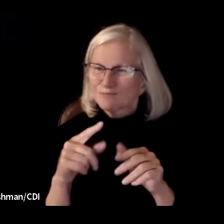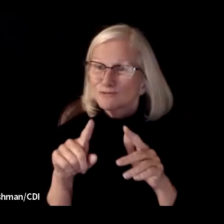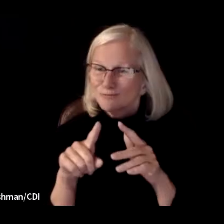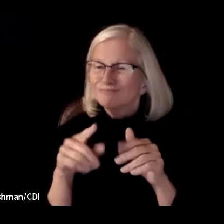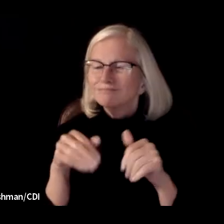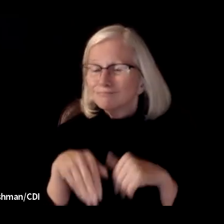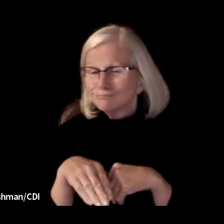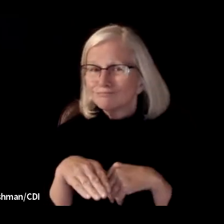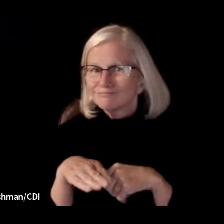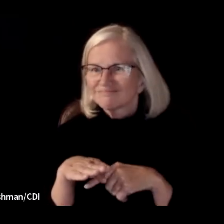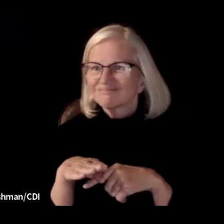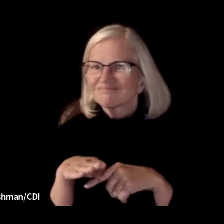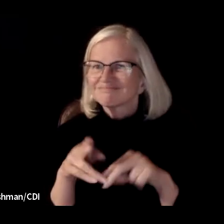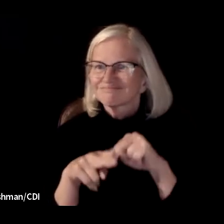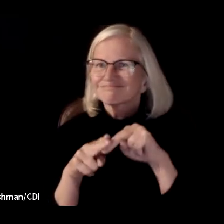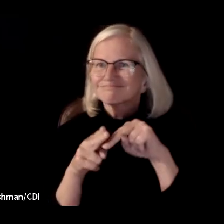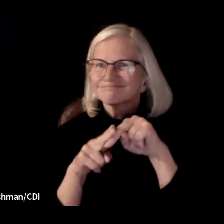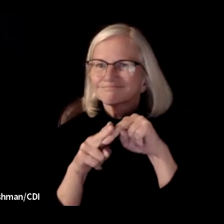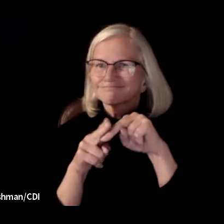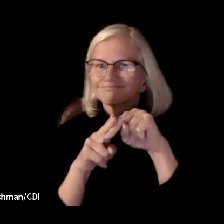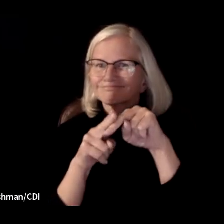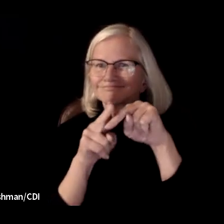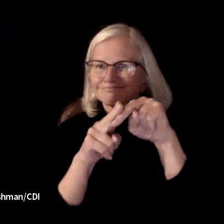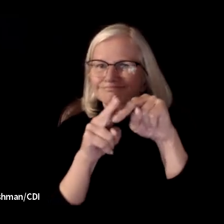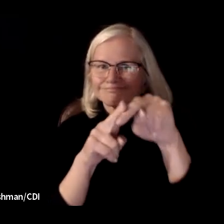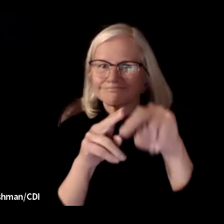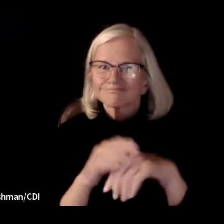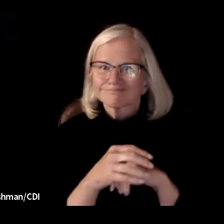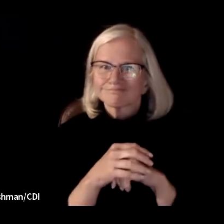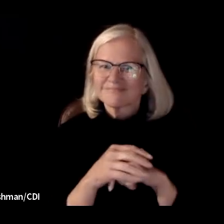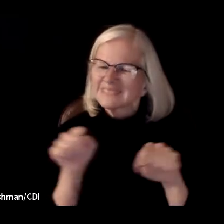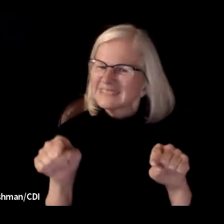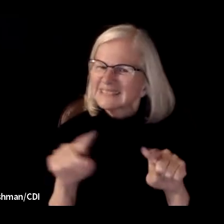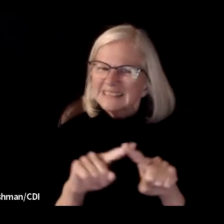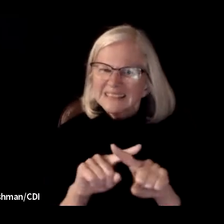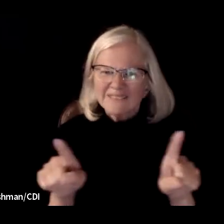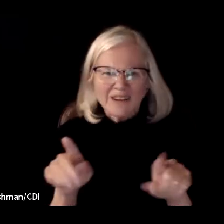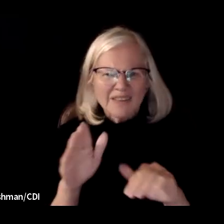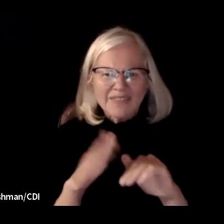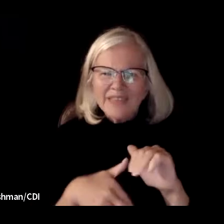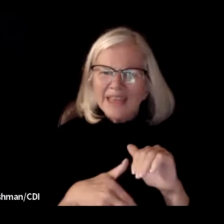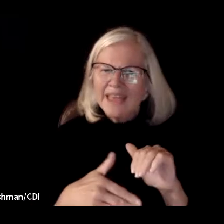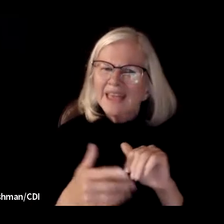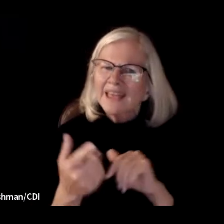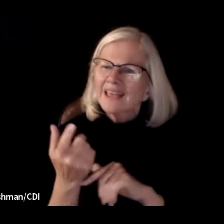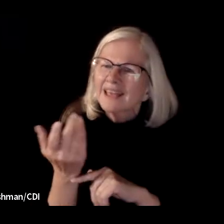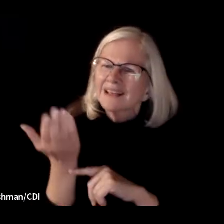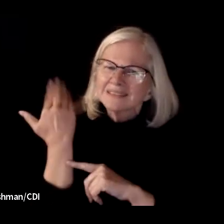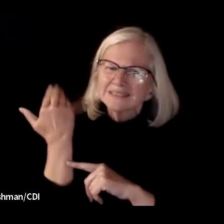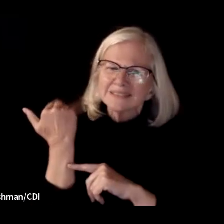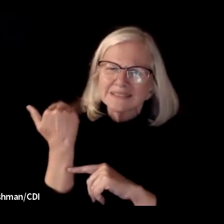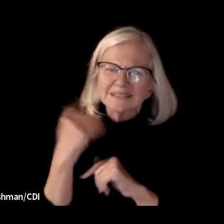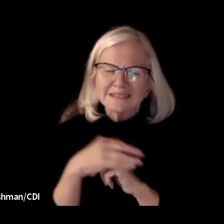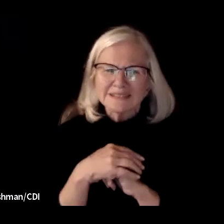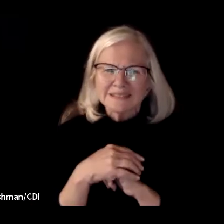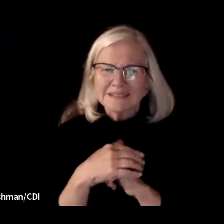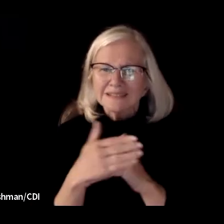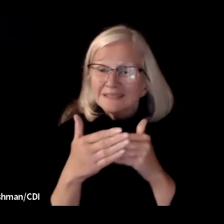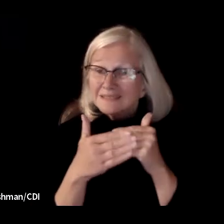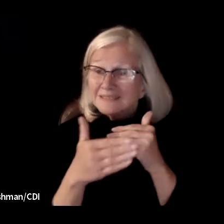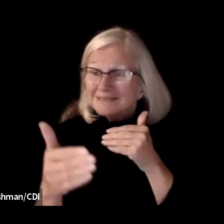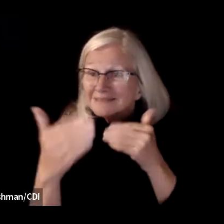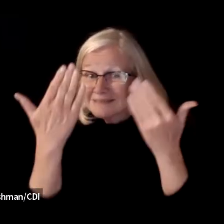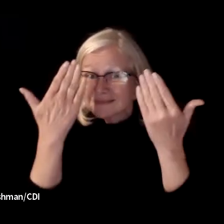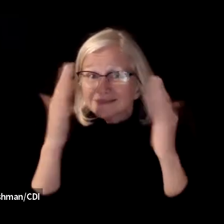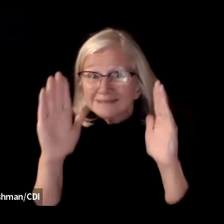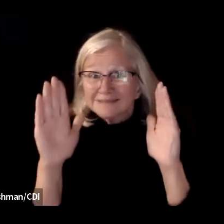that is different about this wave. And so what happens from here? I think we know that